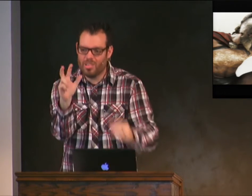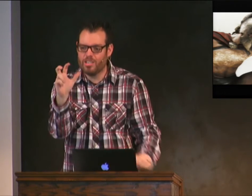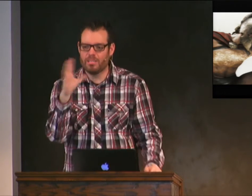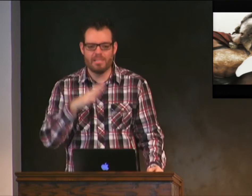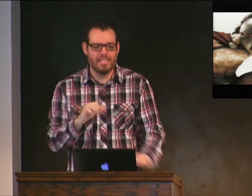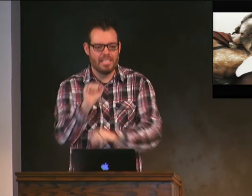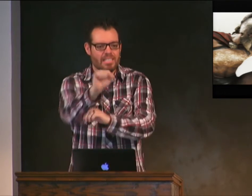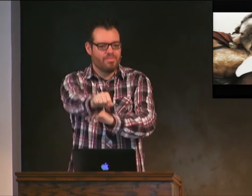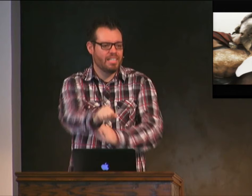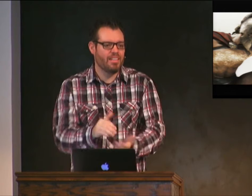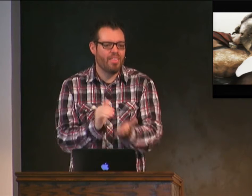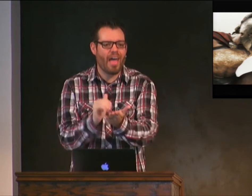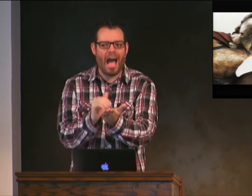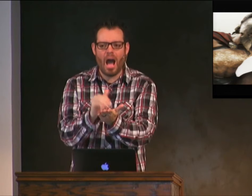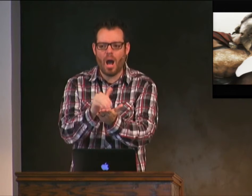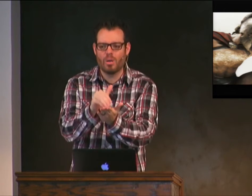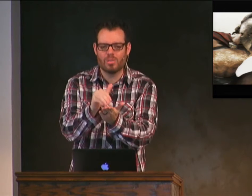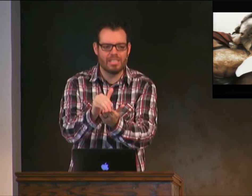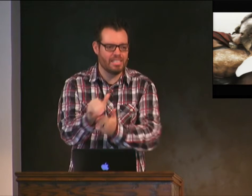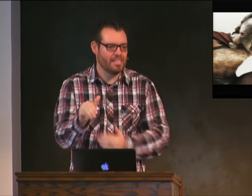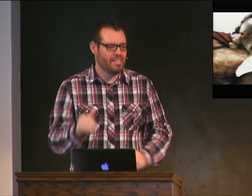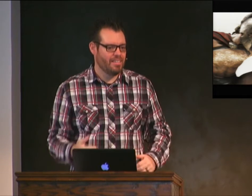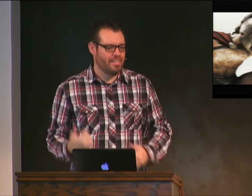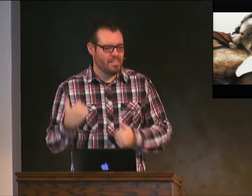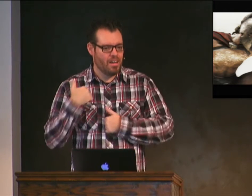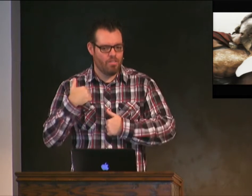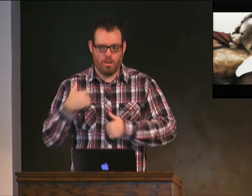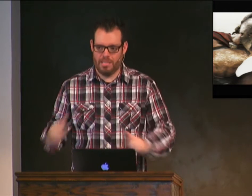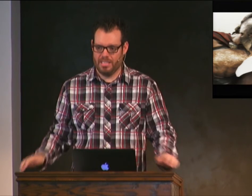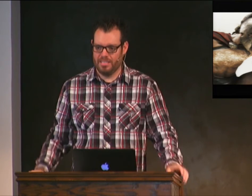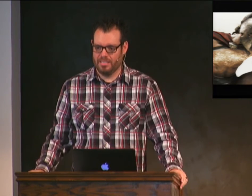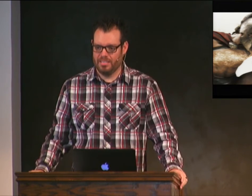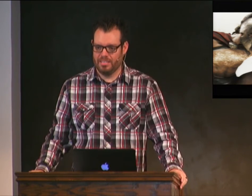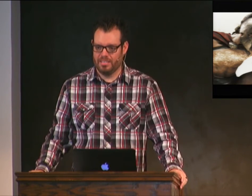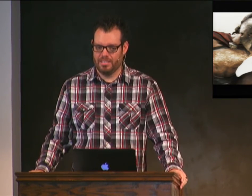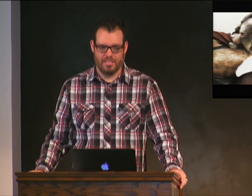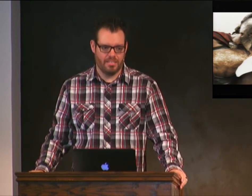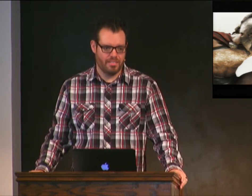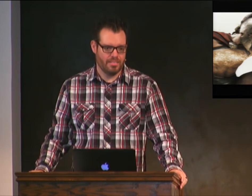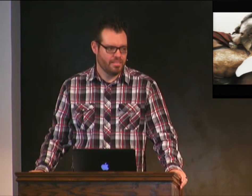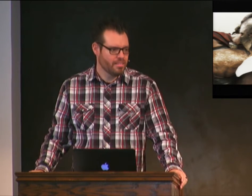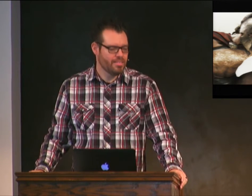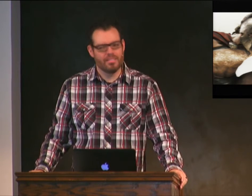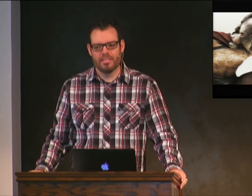Boom, 300 men defeated thousands of armies.